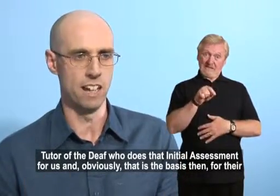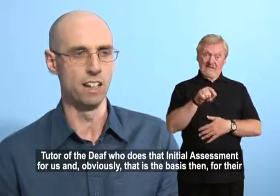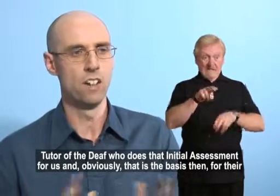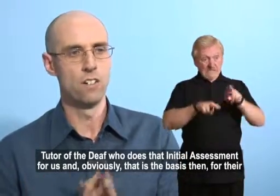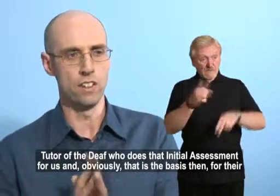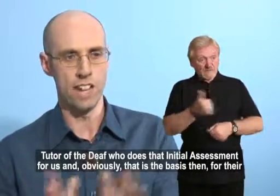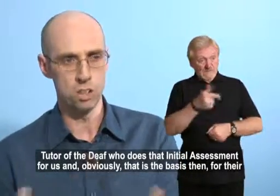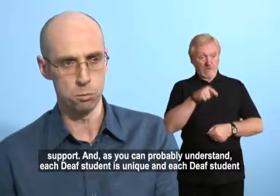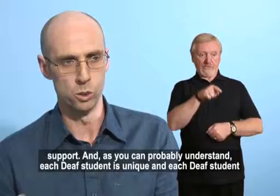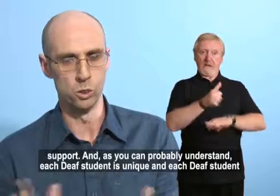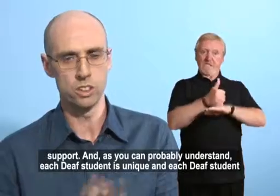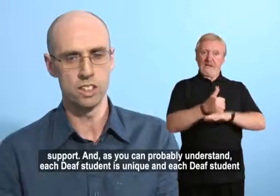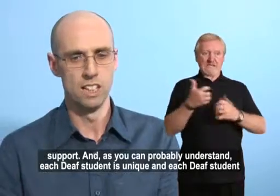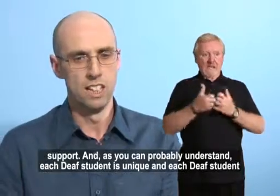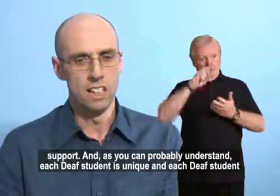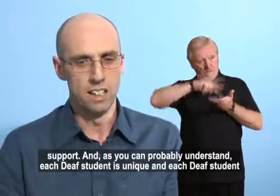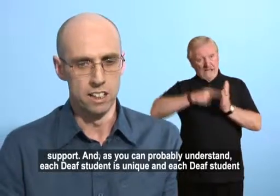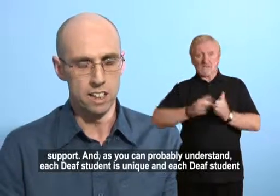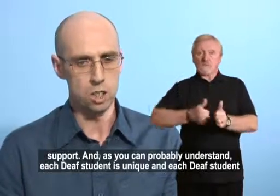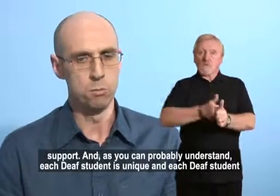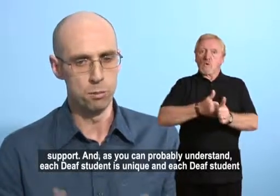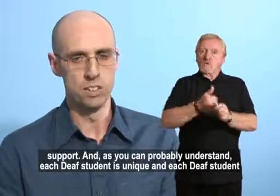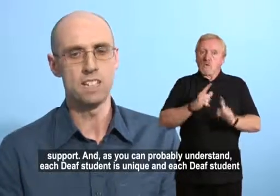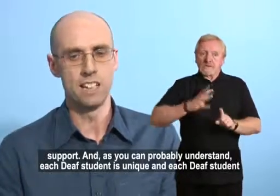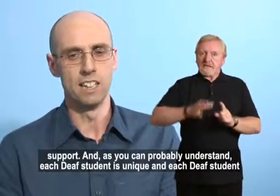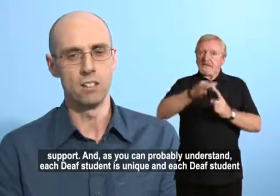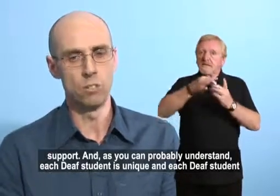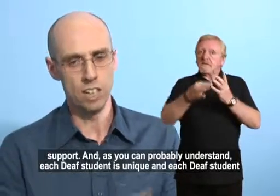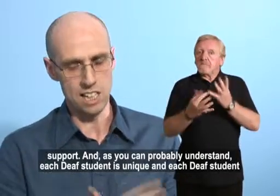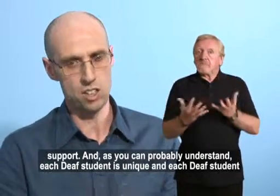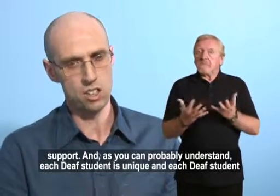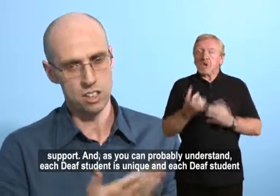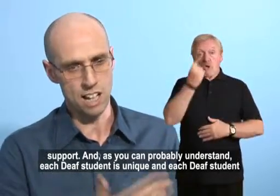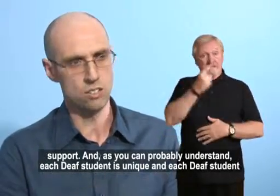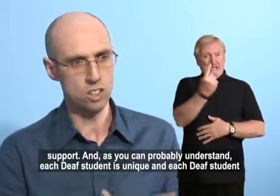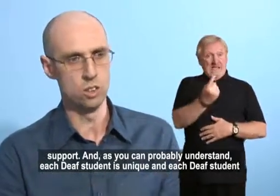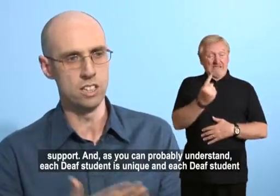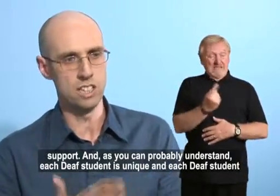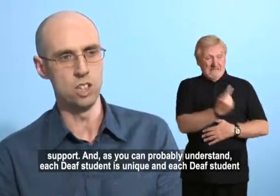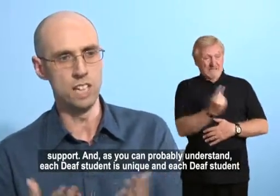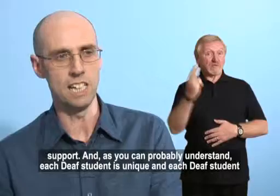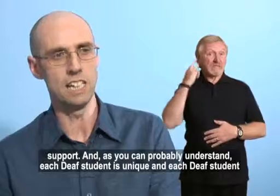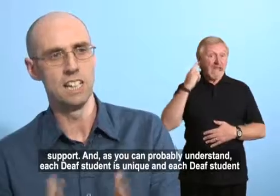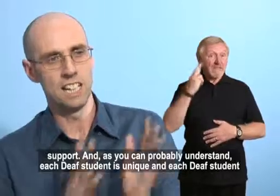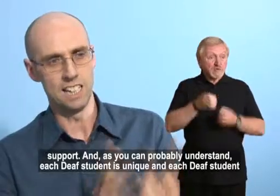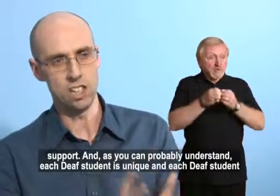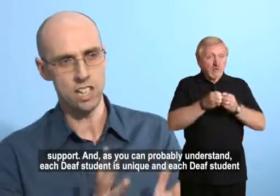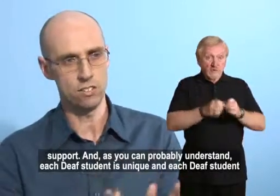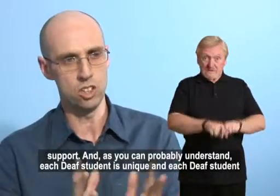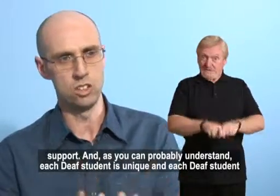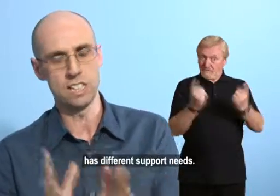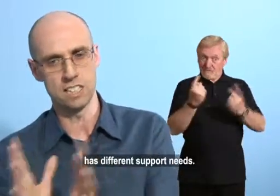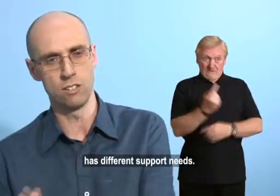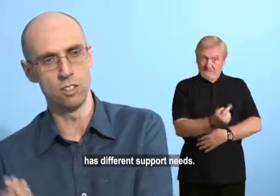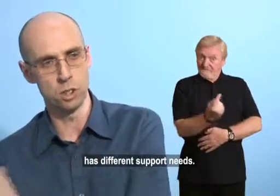basis then for their support. And as you can probably understand, each deaf student is unique and each